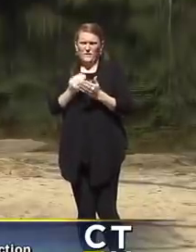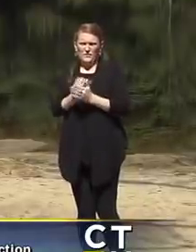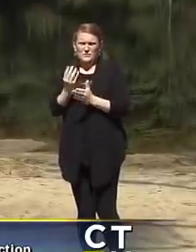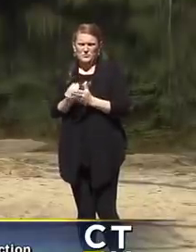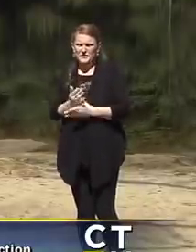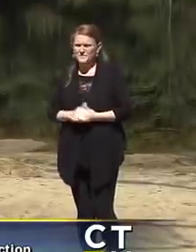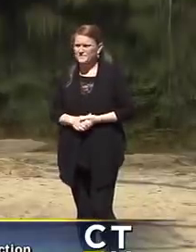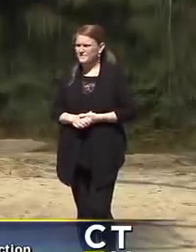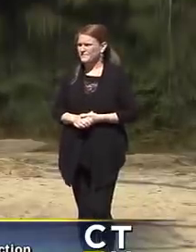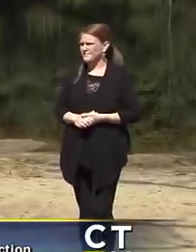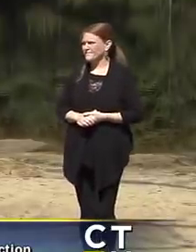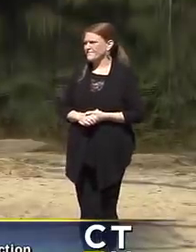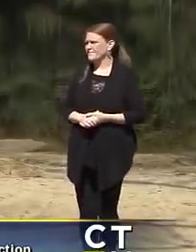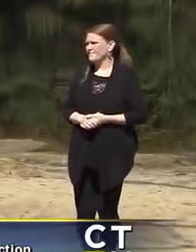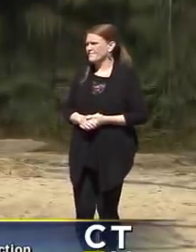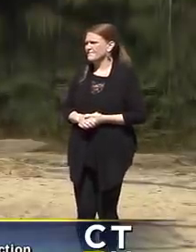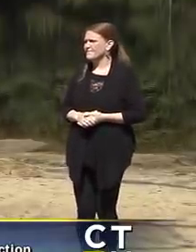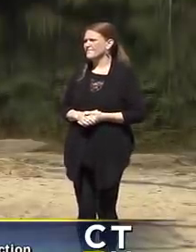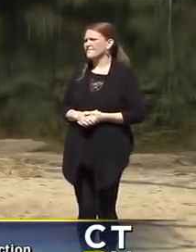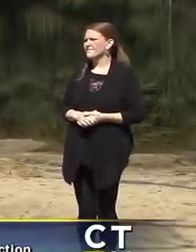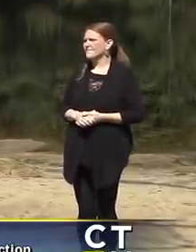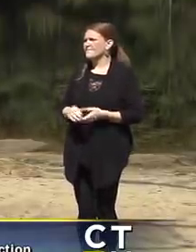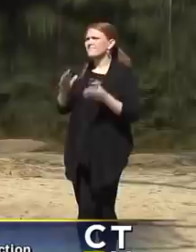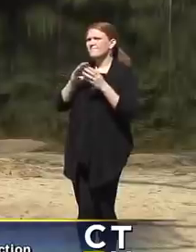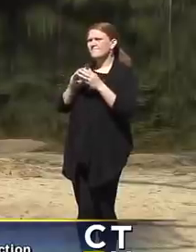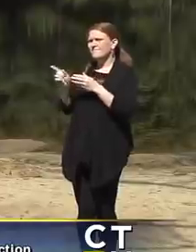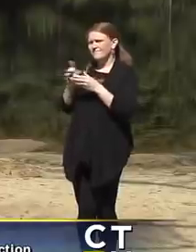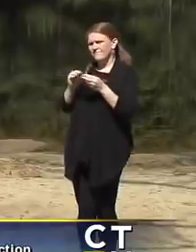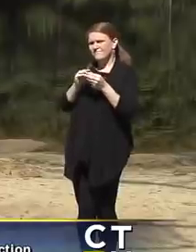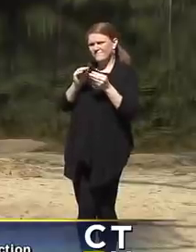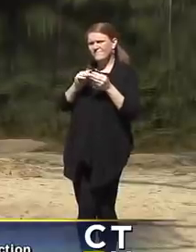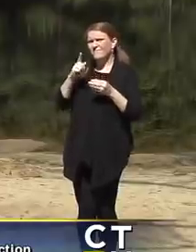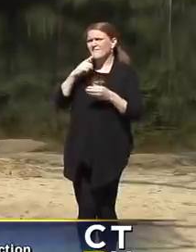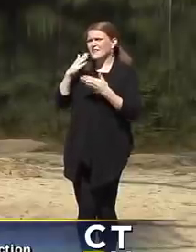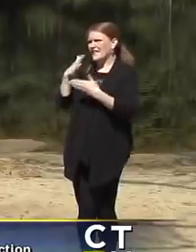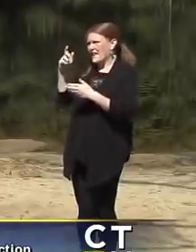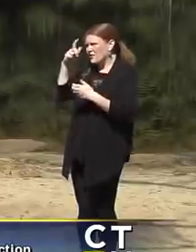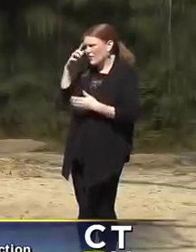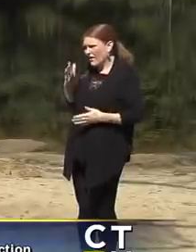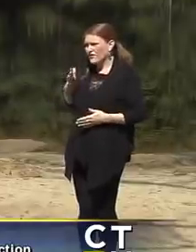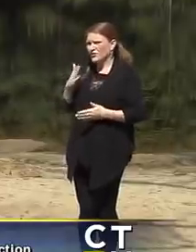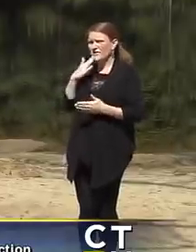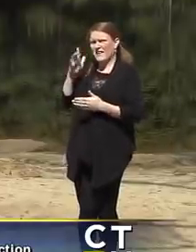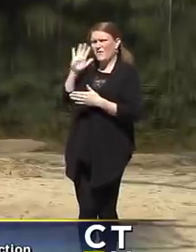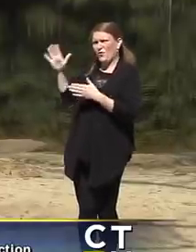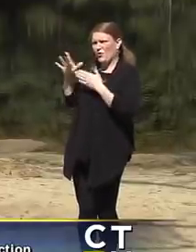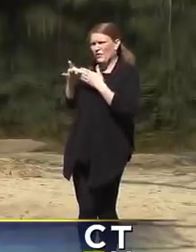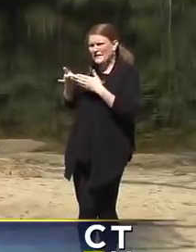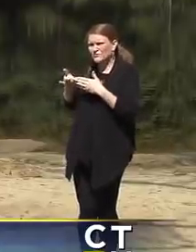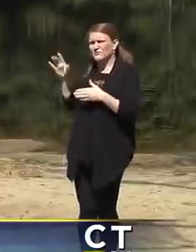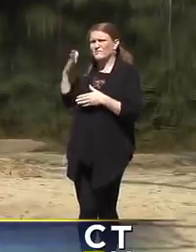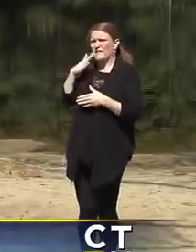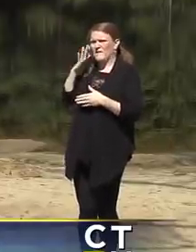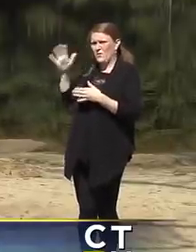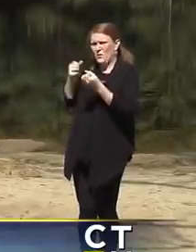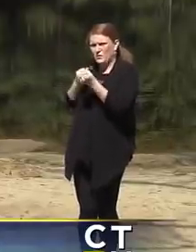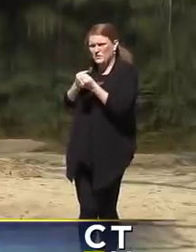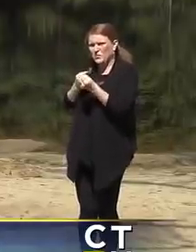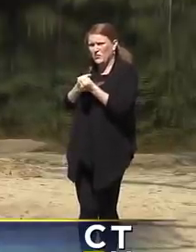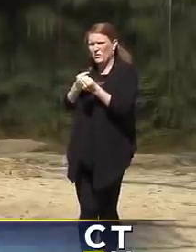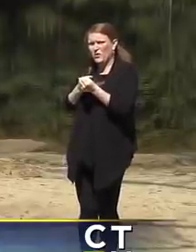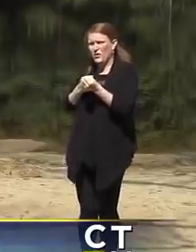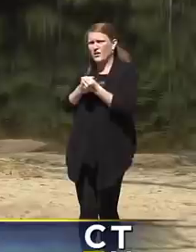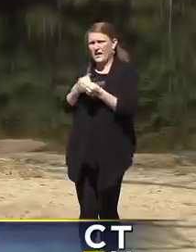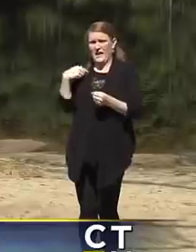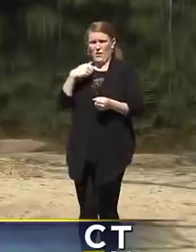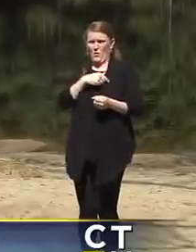Thank you, Governor. And thank you so much for your leadership and support. As we know, we're so proud of our mission of supporting